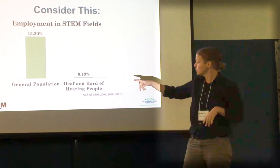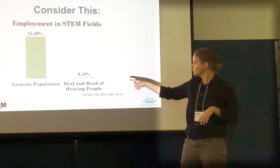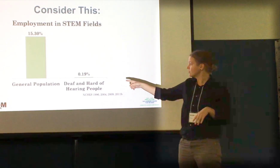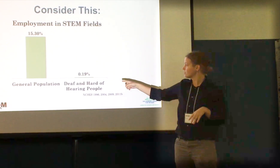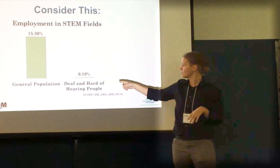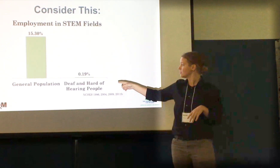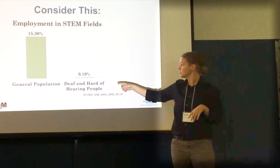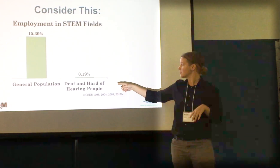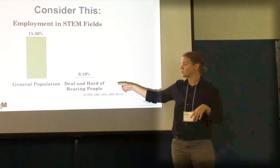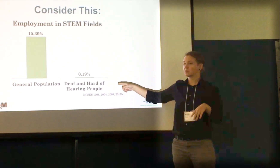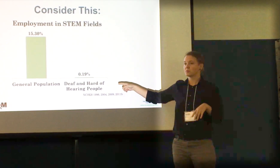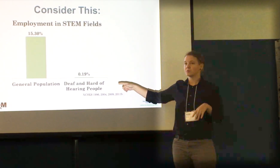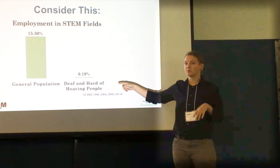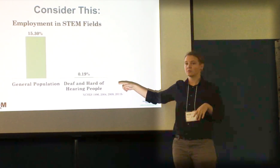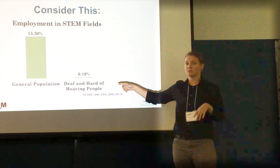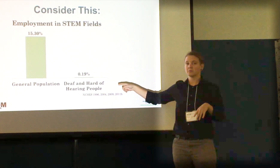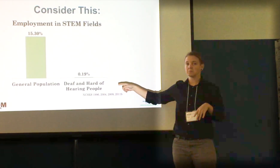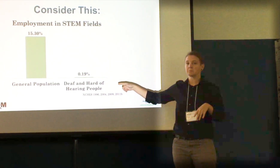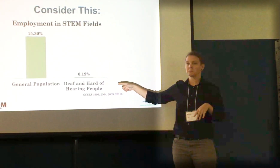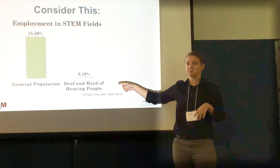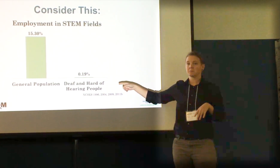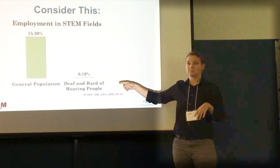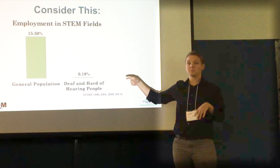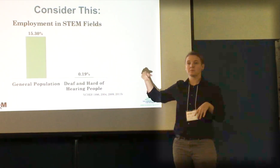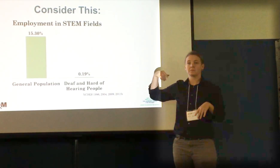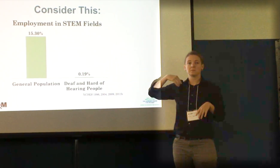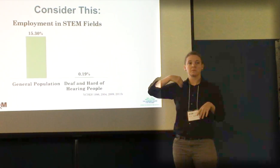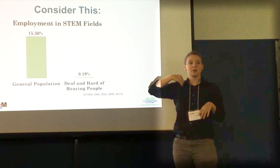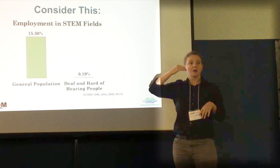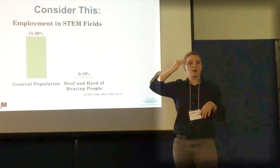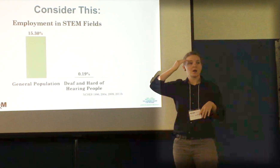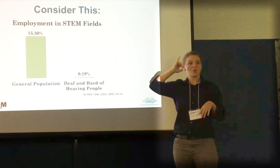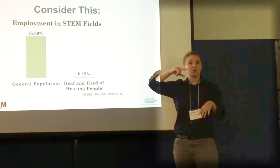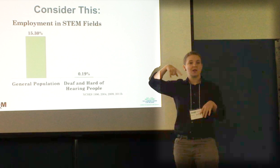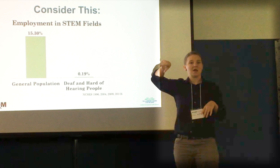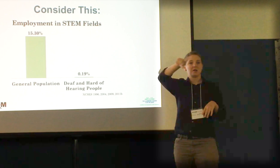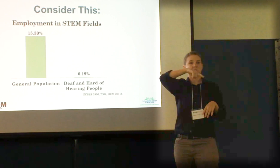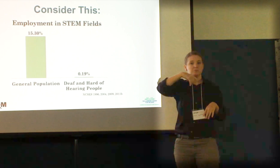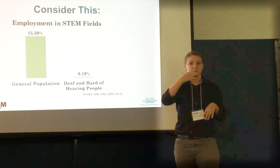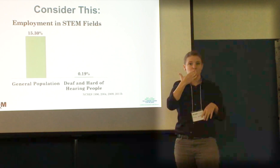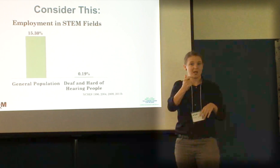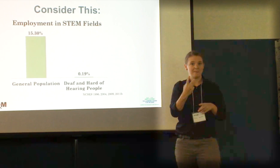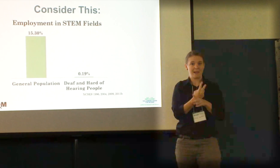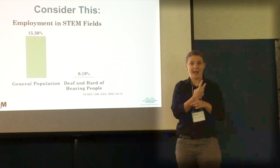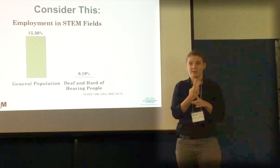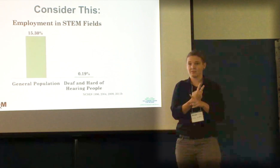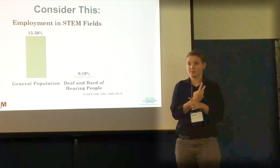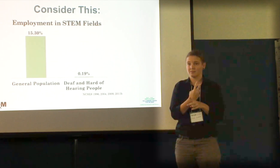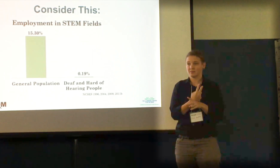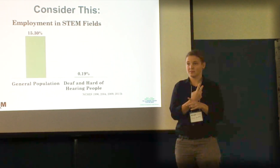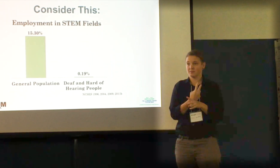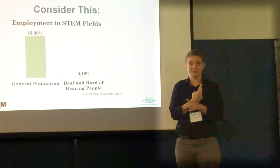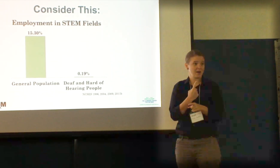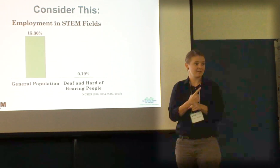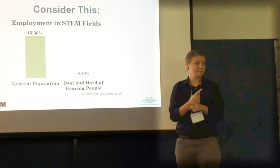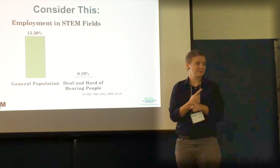15.3% of the general population enters the STEM fields. How many deaf and hard of hearing people? I know you're good at math,